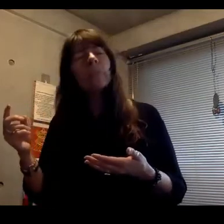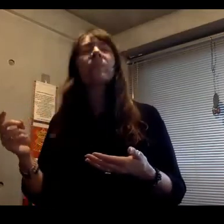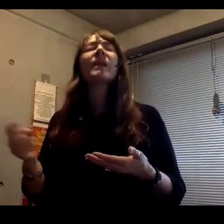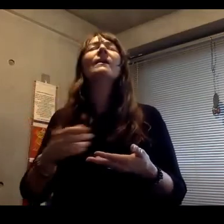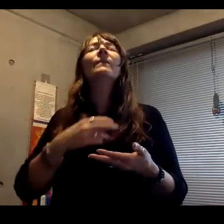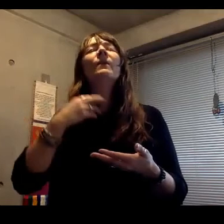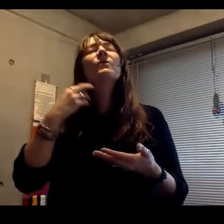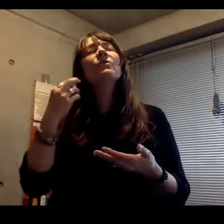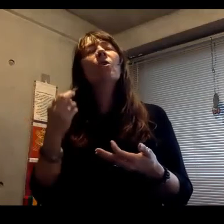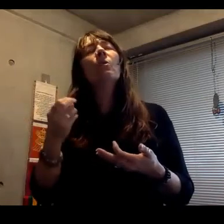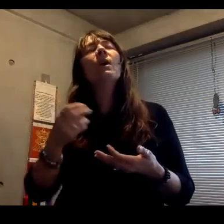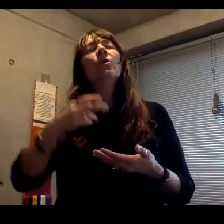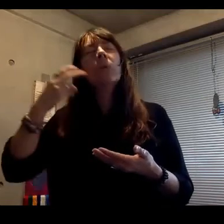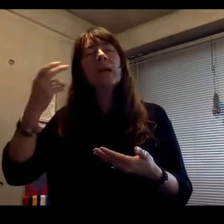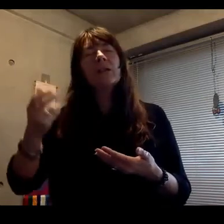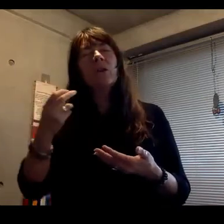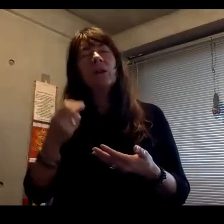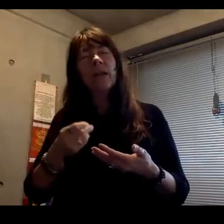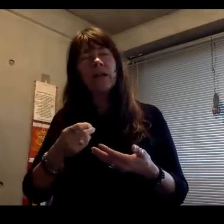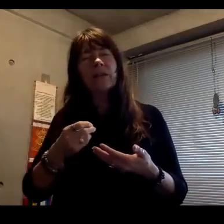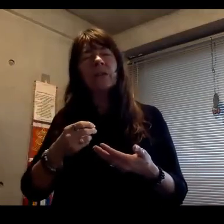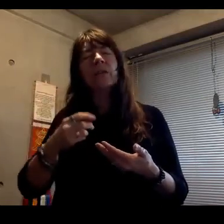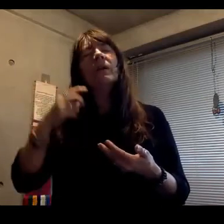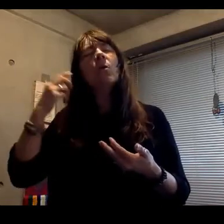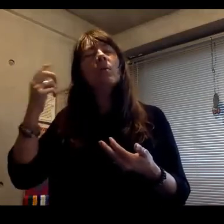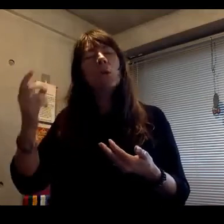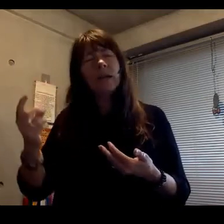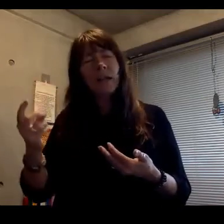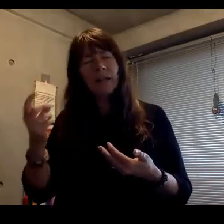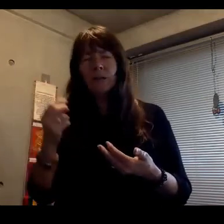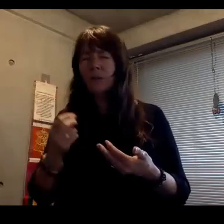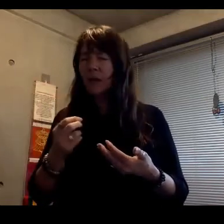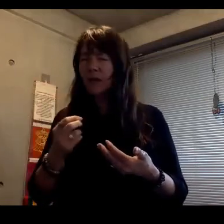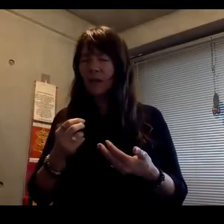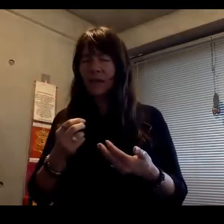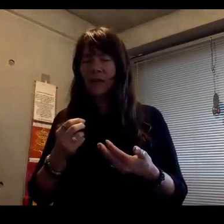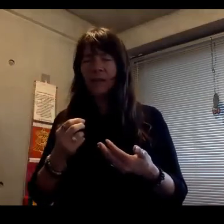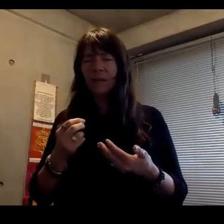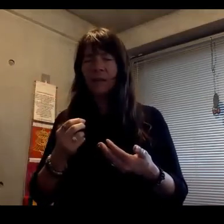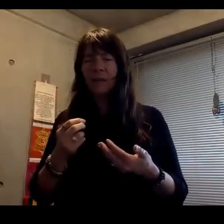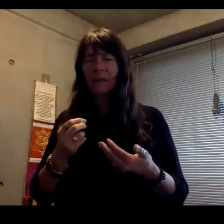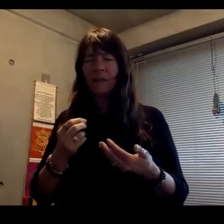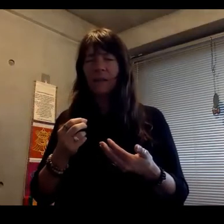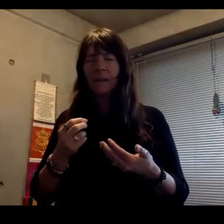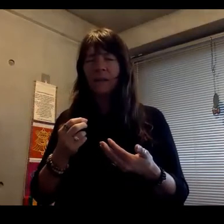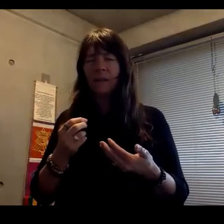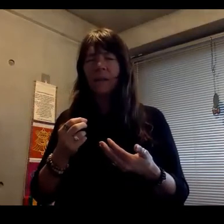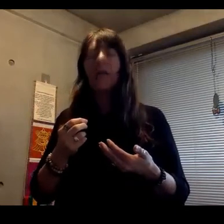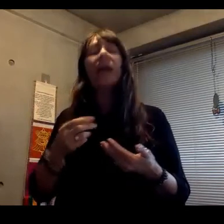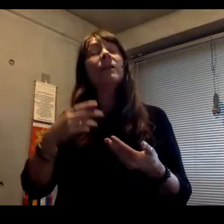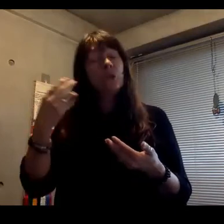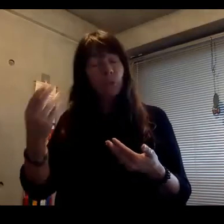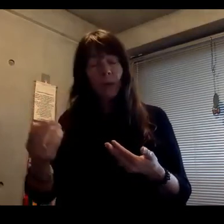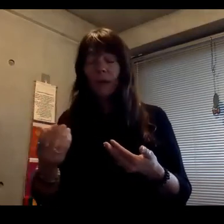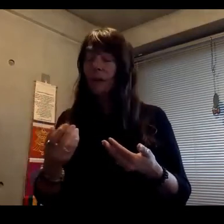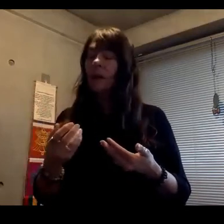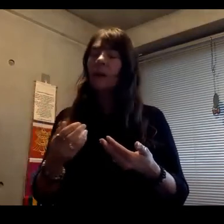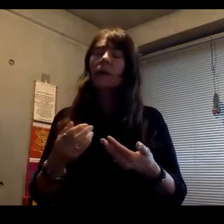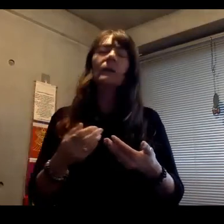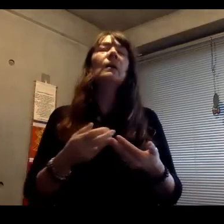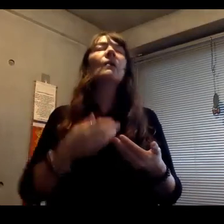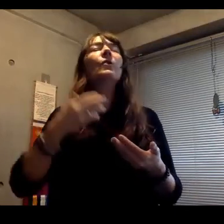humans, then there's no greater or lesser or more enlightened or less enlightened. And you